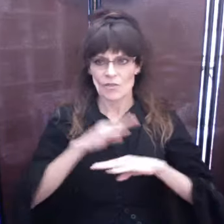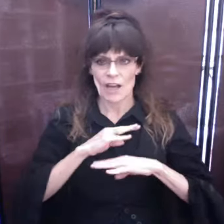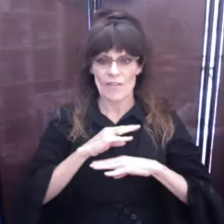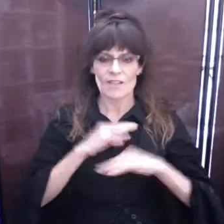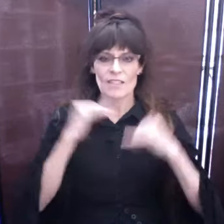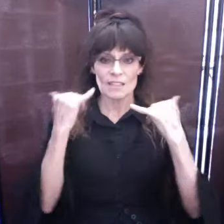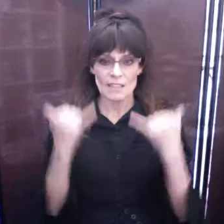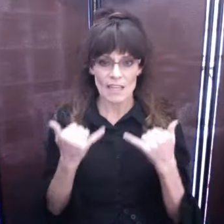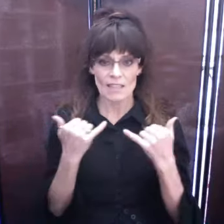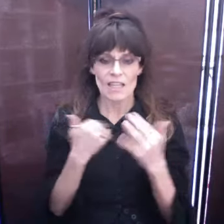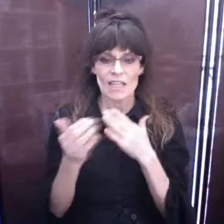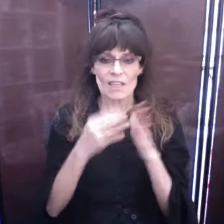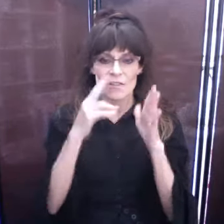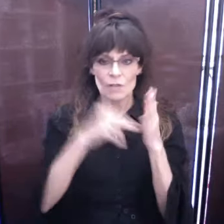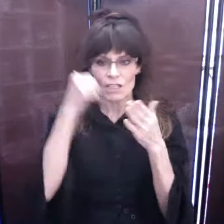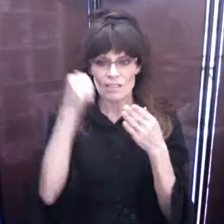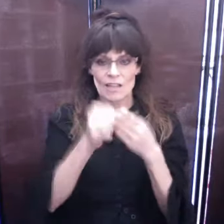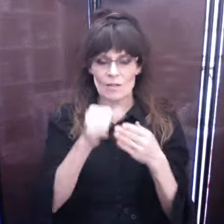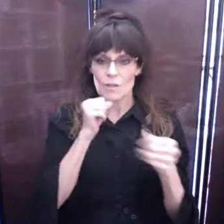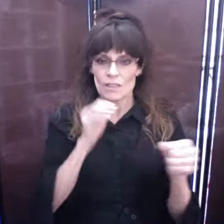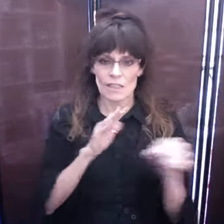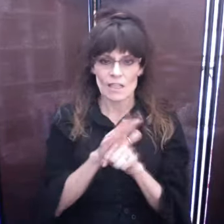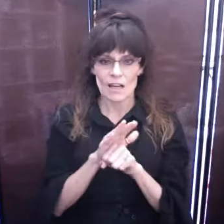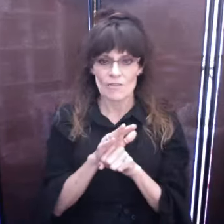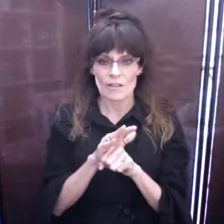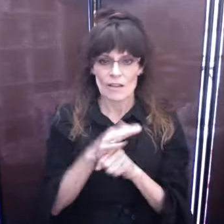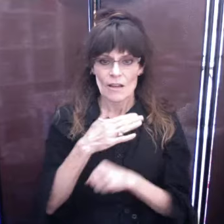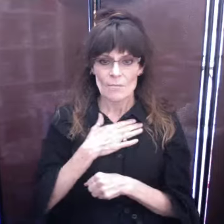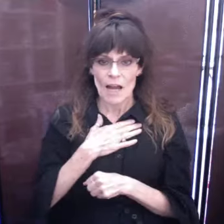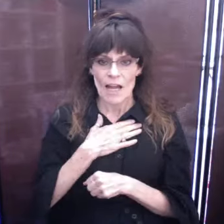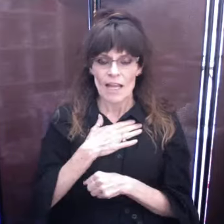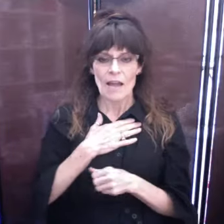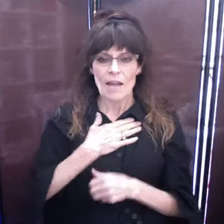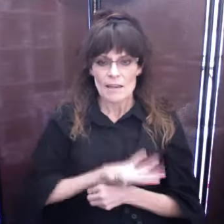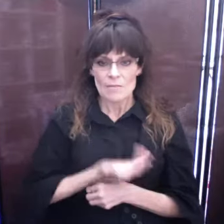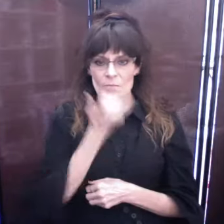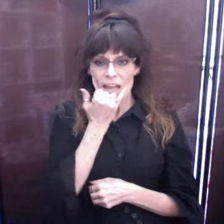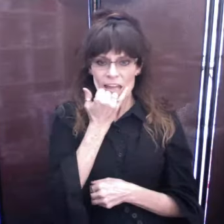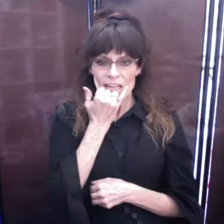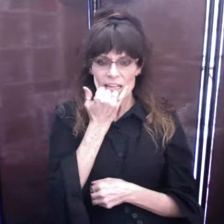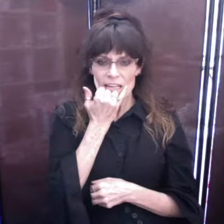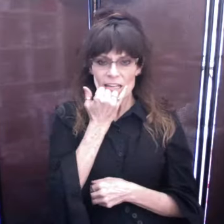even reading the letter wasn't going to fill the bill. My amend was and then and is now to change,